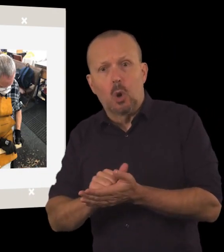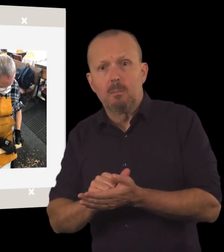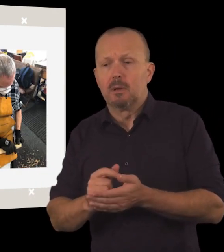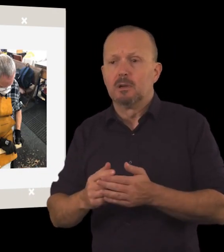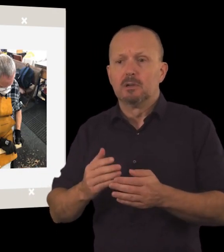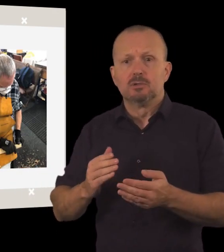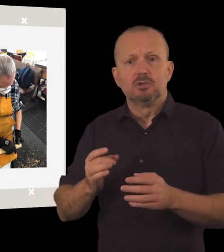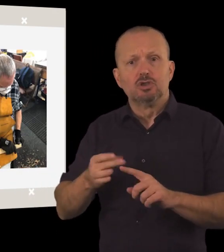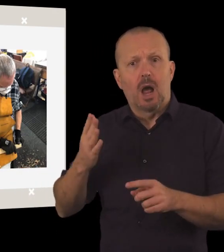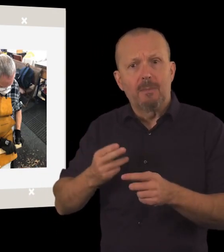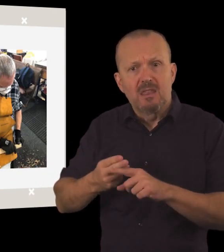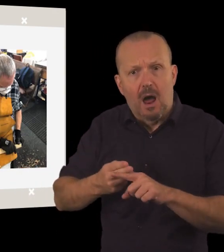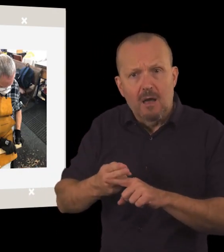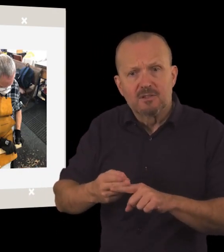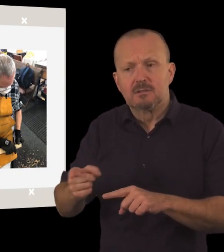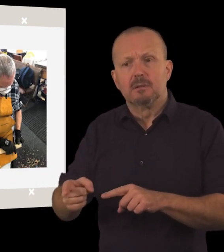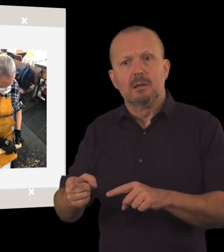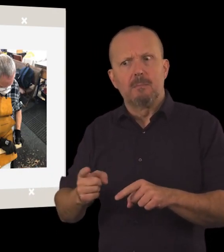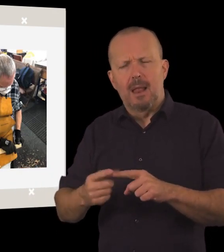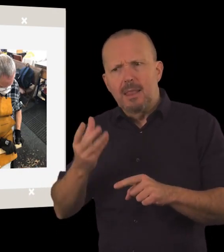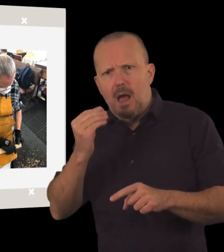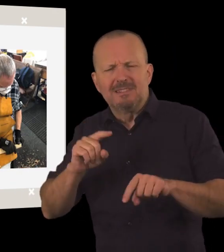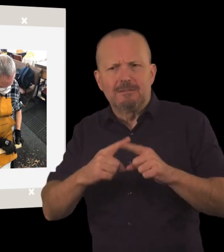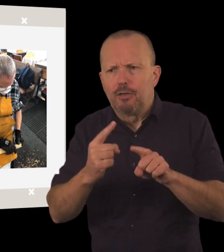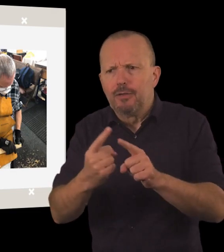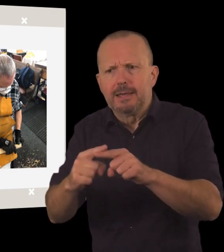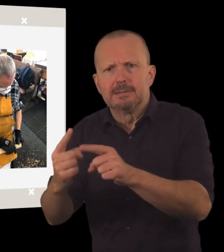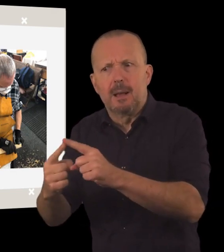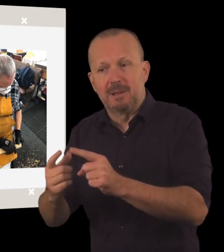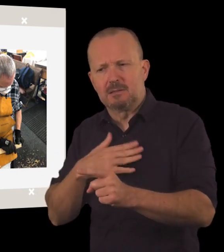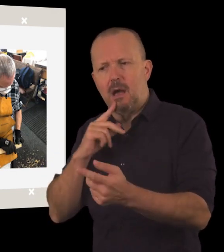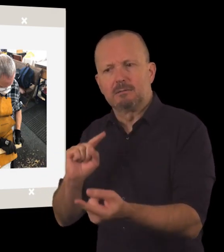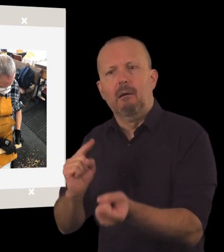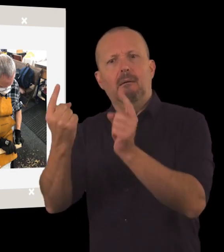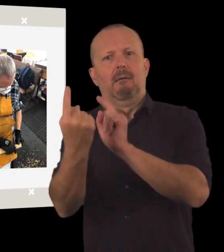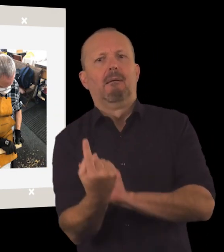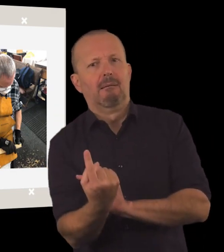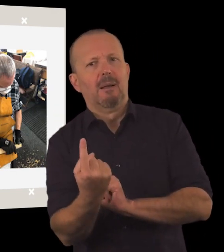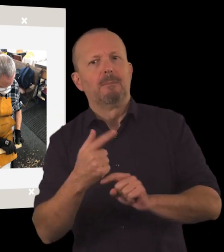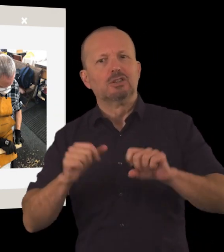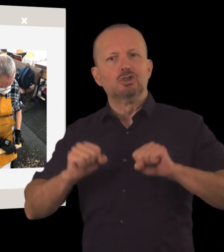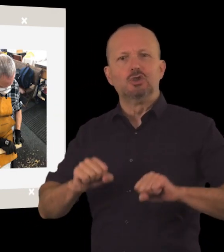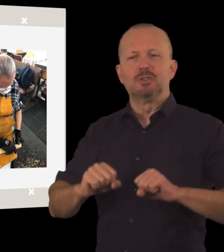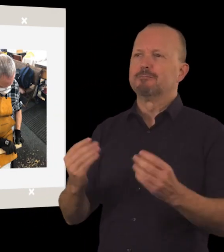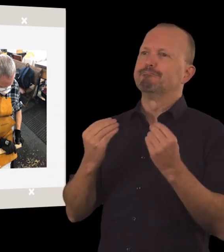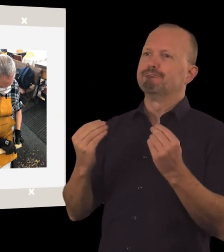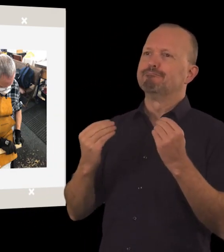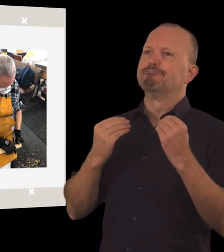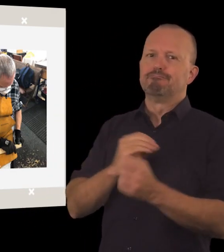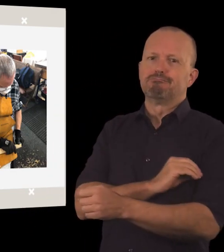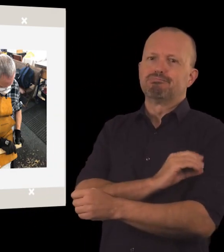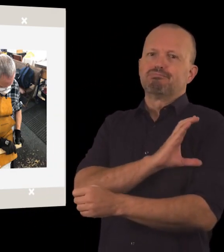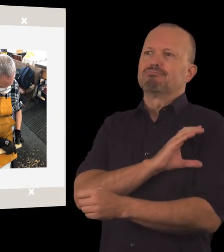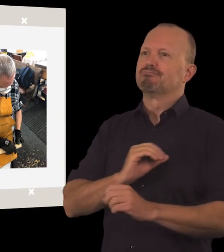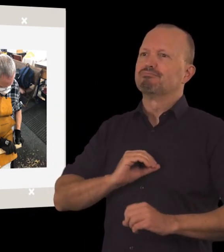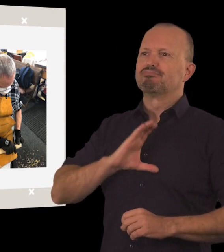this relationship, we had the opportunity for Rekindle to run some workshops here at Artsenta, which was amazing.